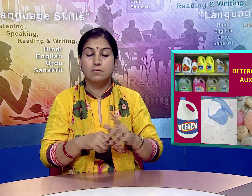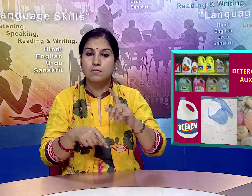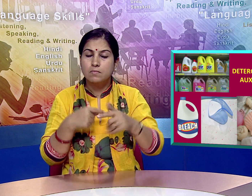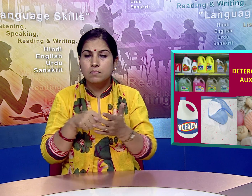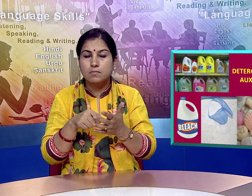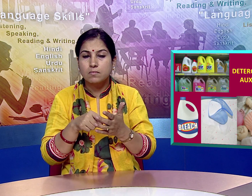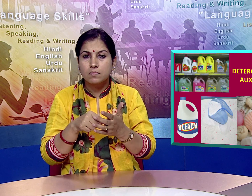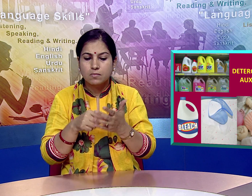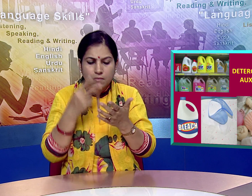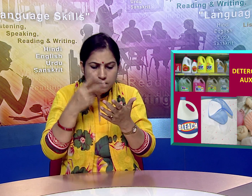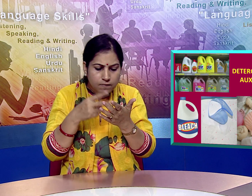which is not visible when worn.